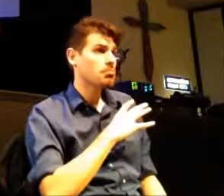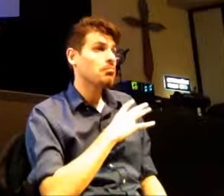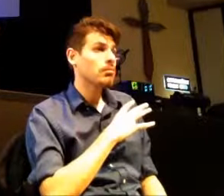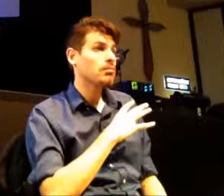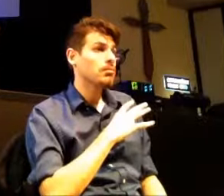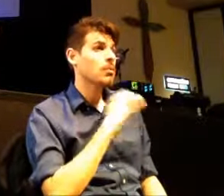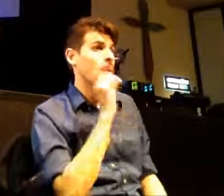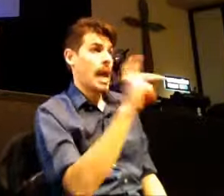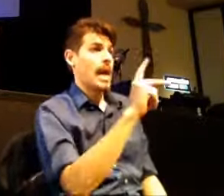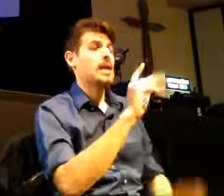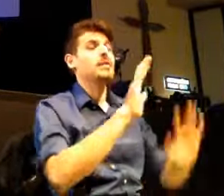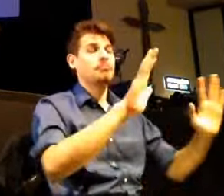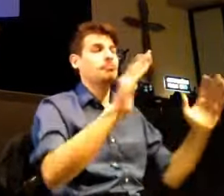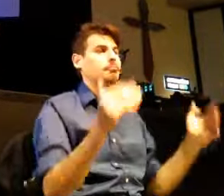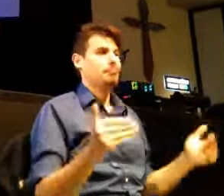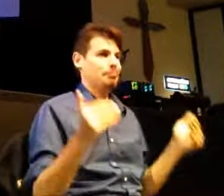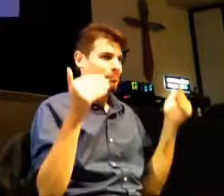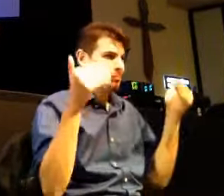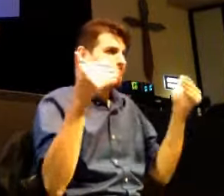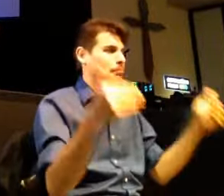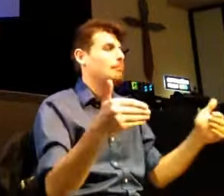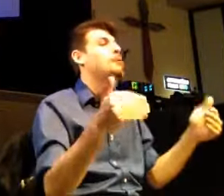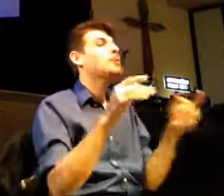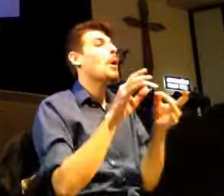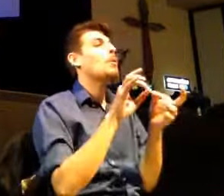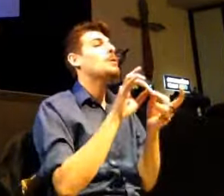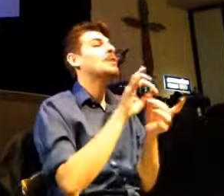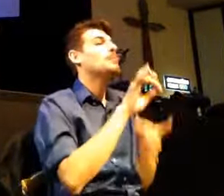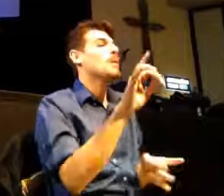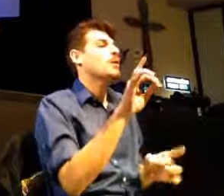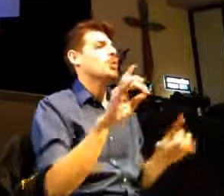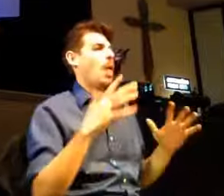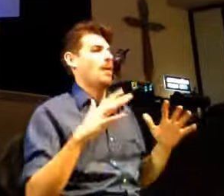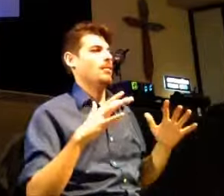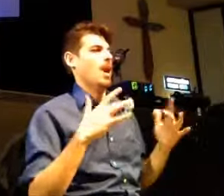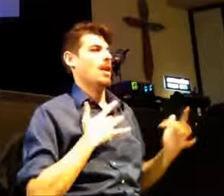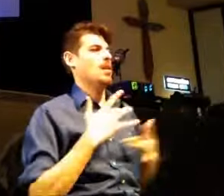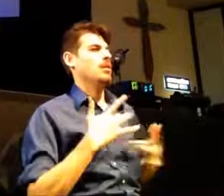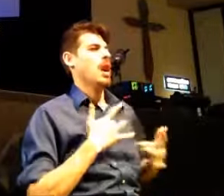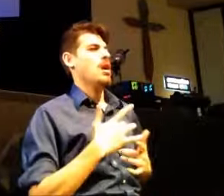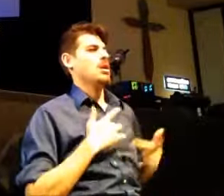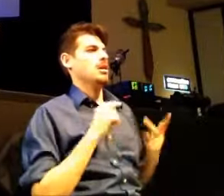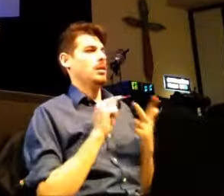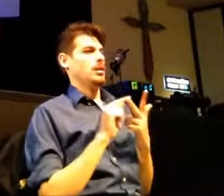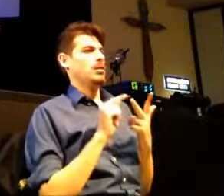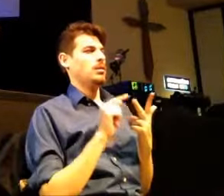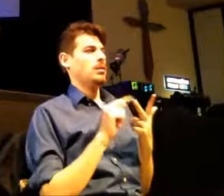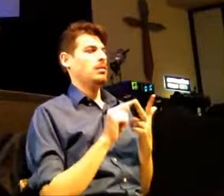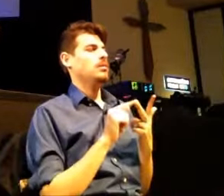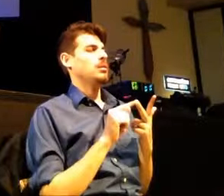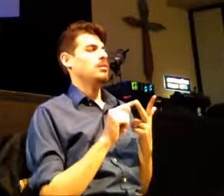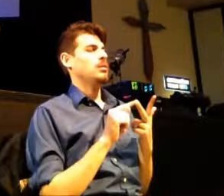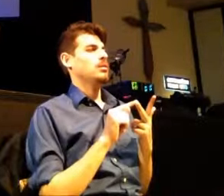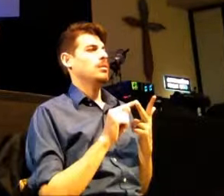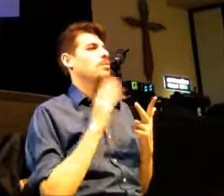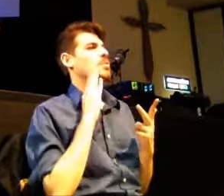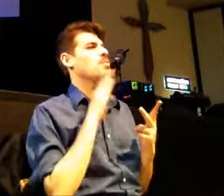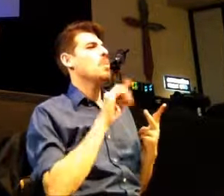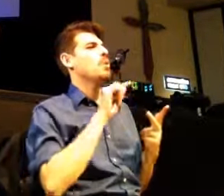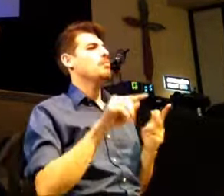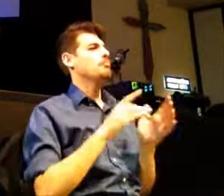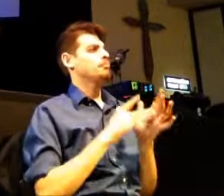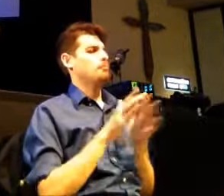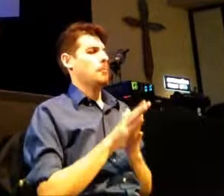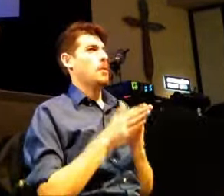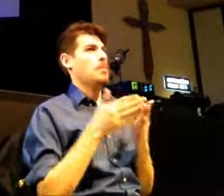we experience in all this. And to do that, what I want to do is go to a passage in Scripture that we've all heard